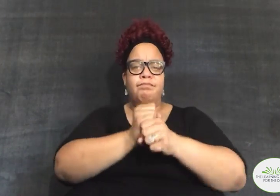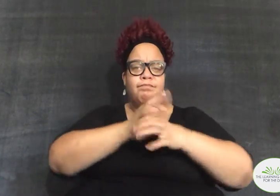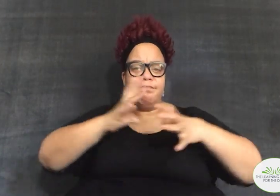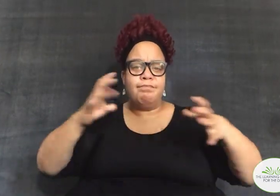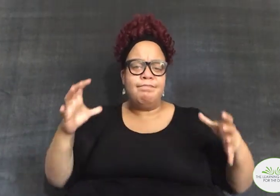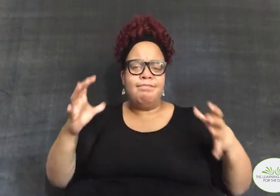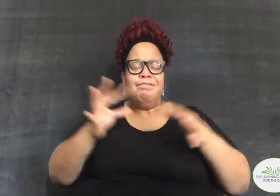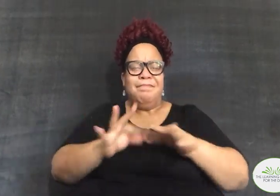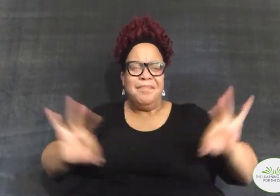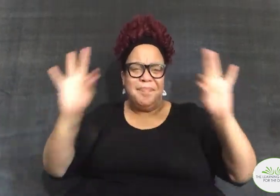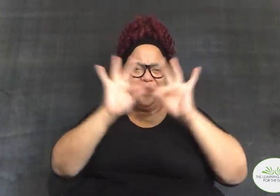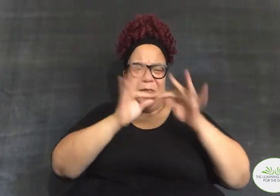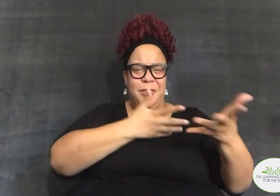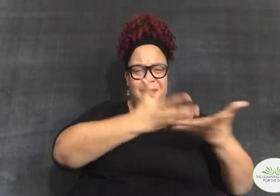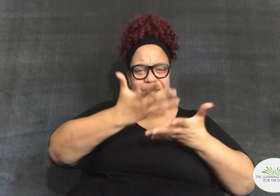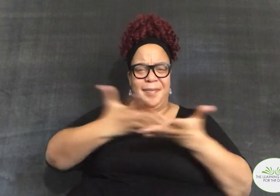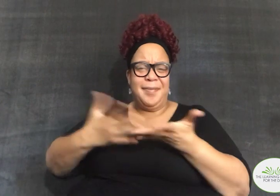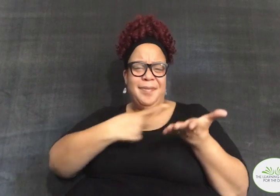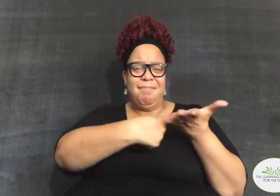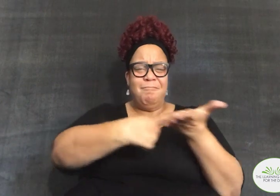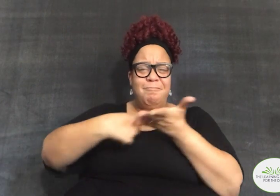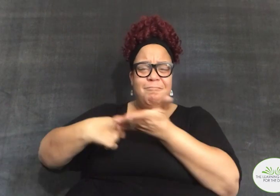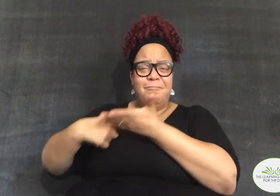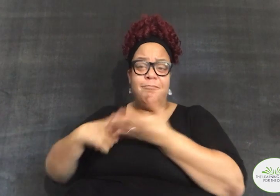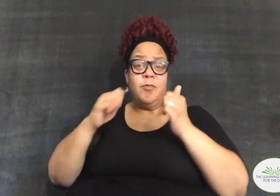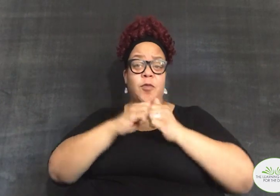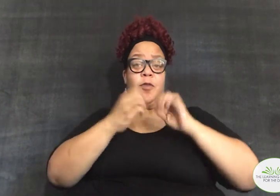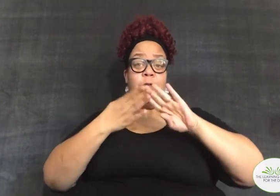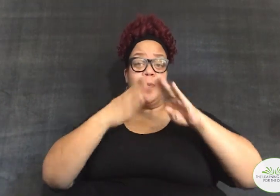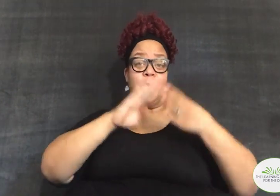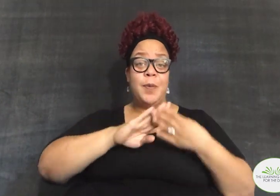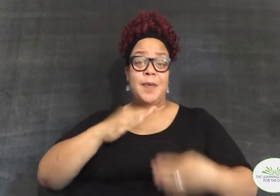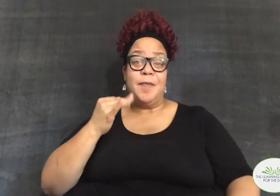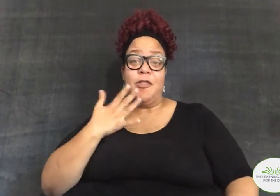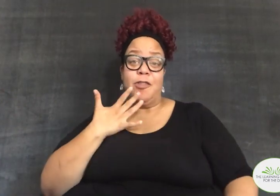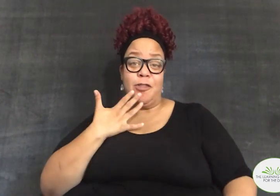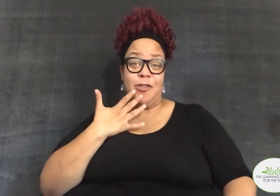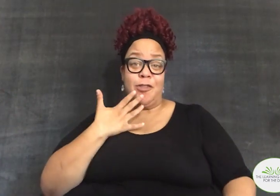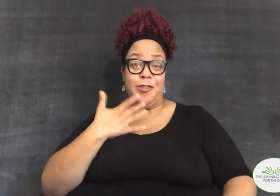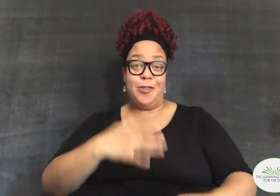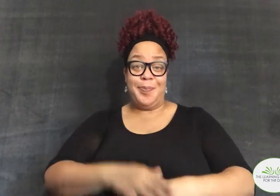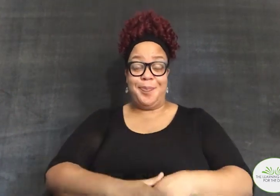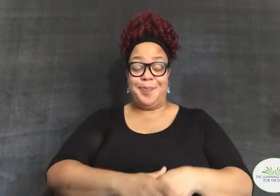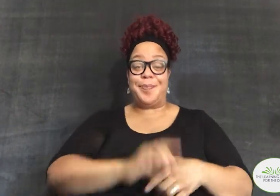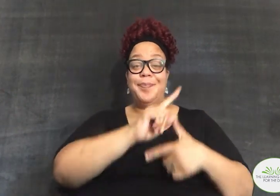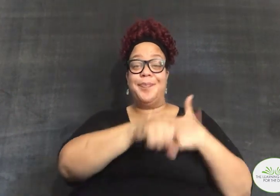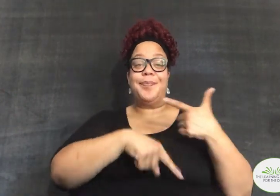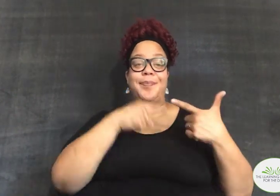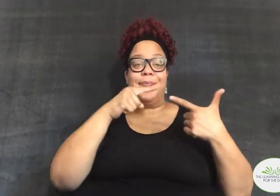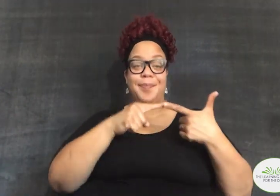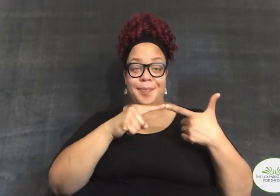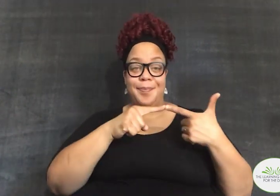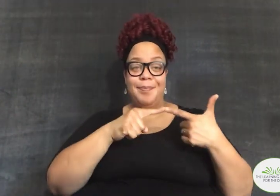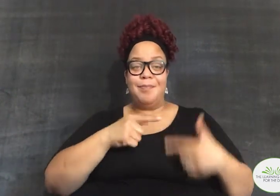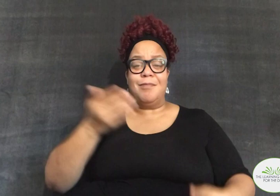opportunities to meaningfully engage with communities of color. 2. To